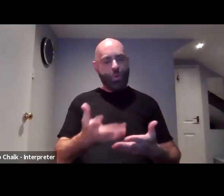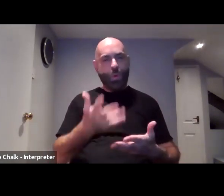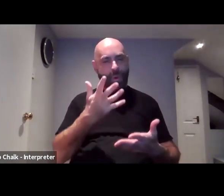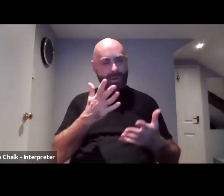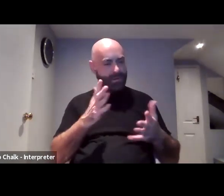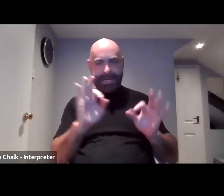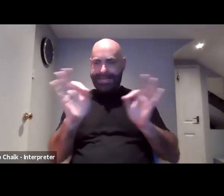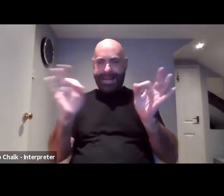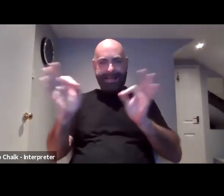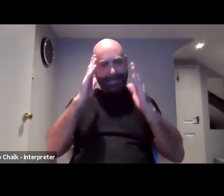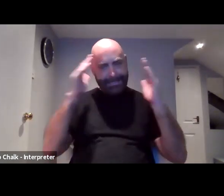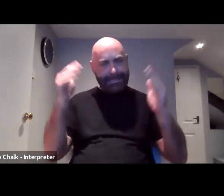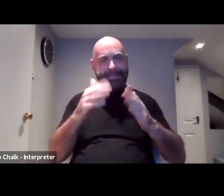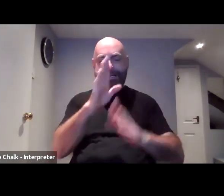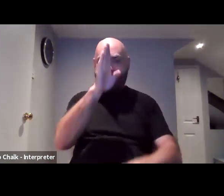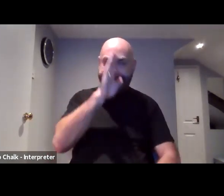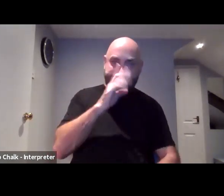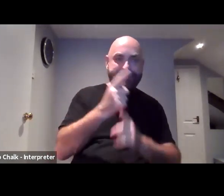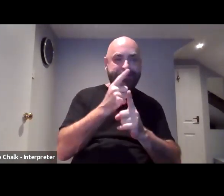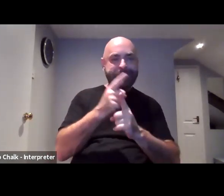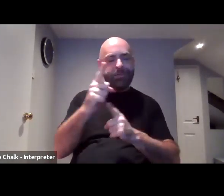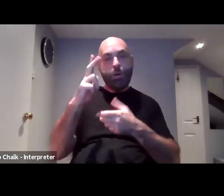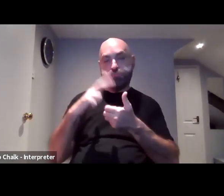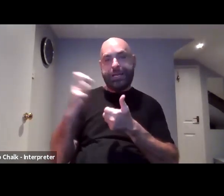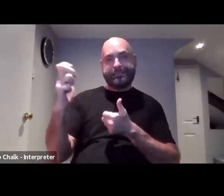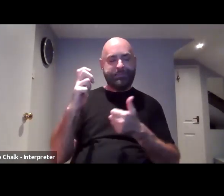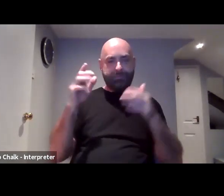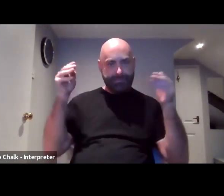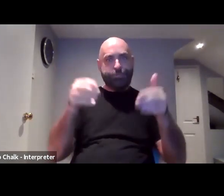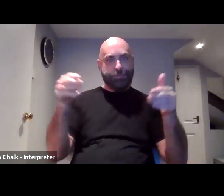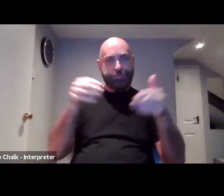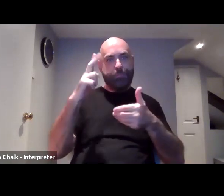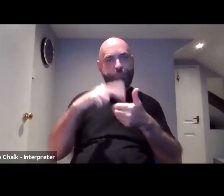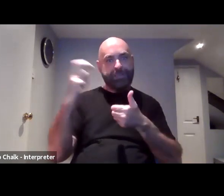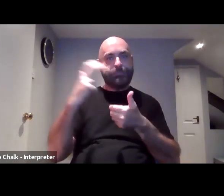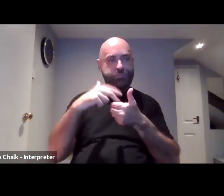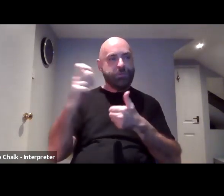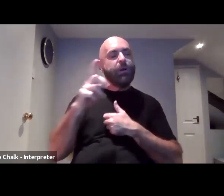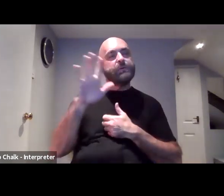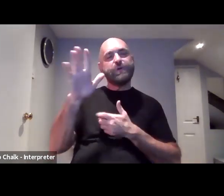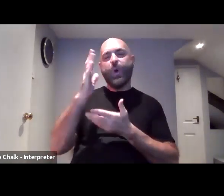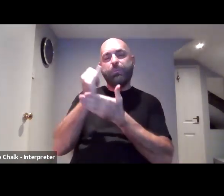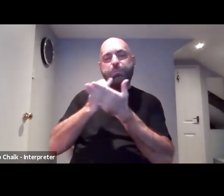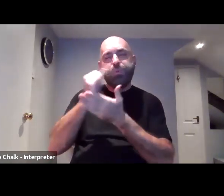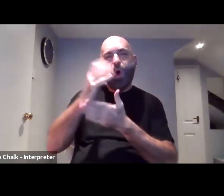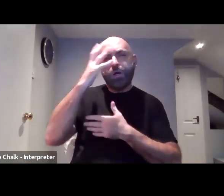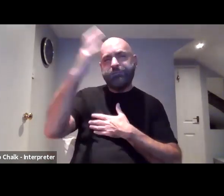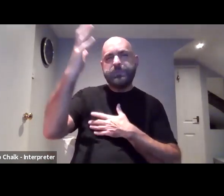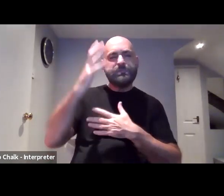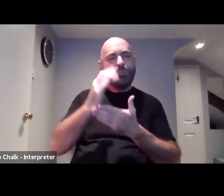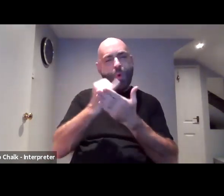heed to anything serious other than Brexit. So poor governance and political culture,